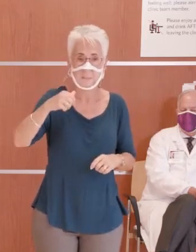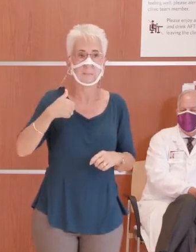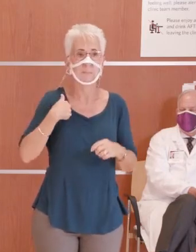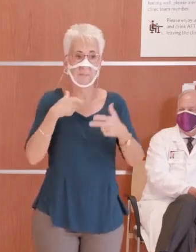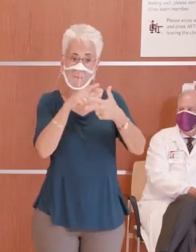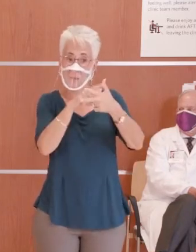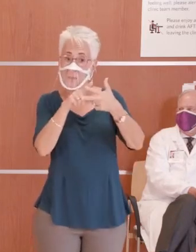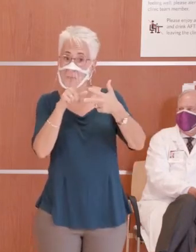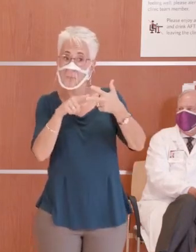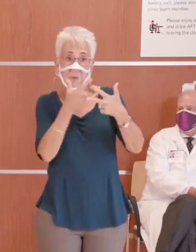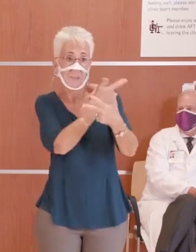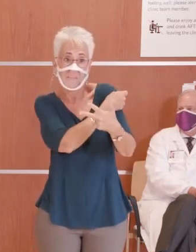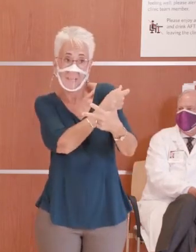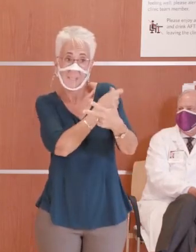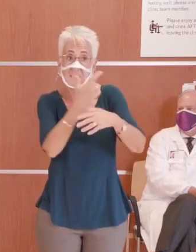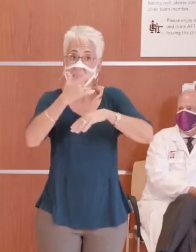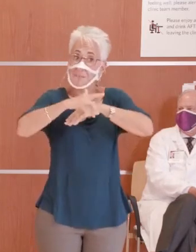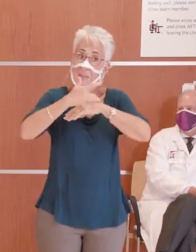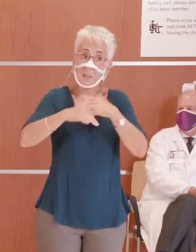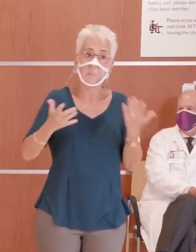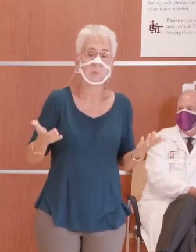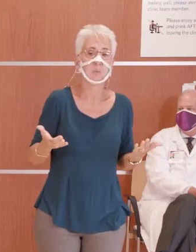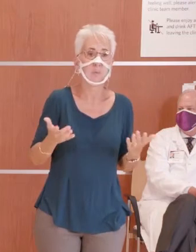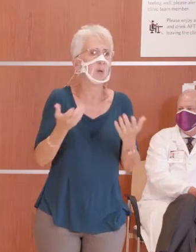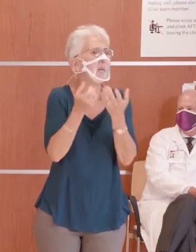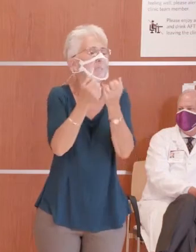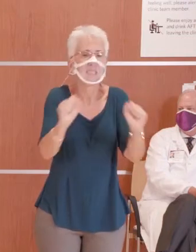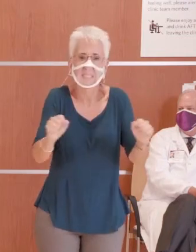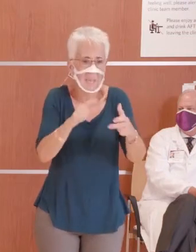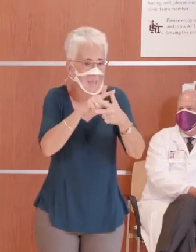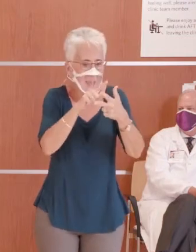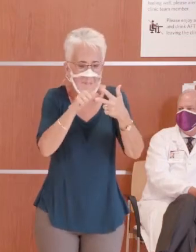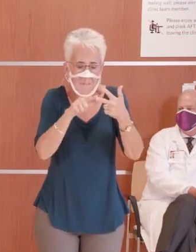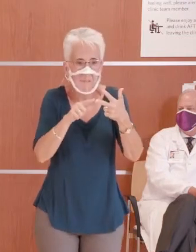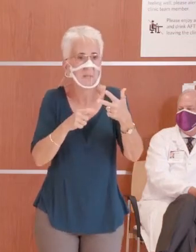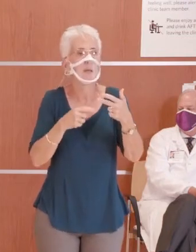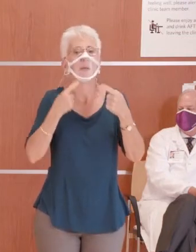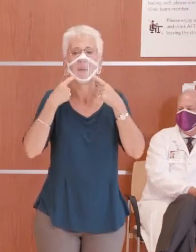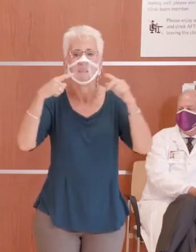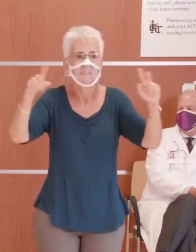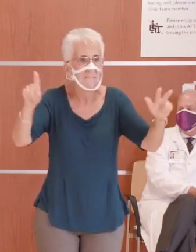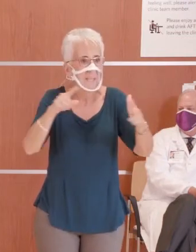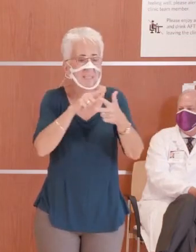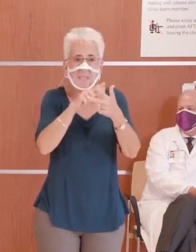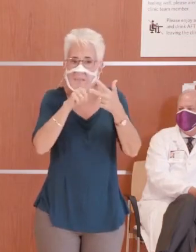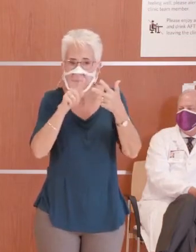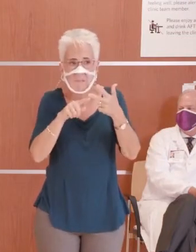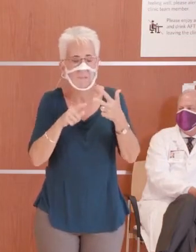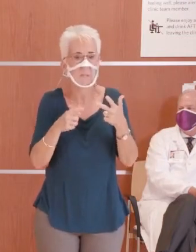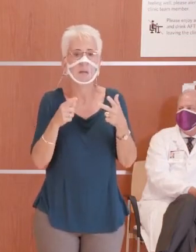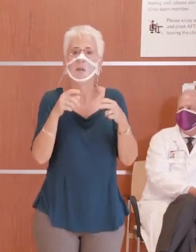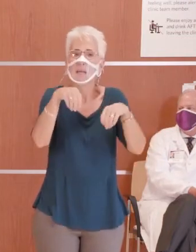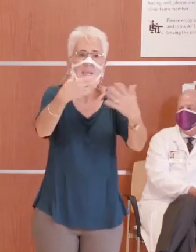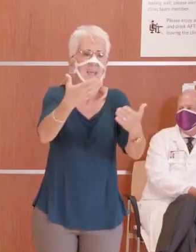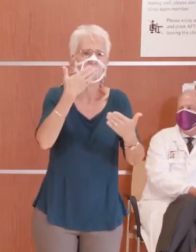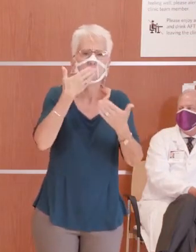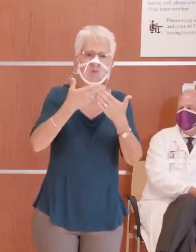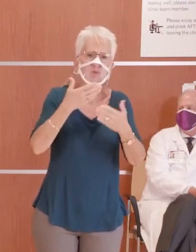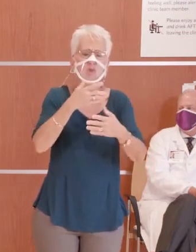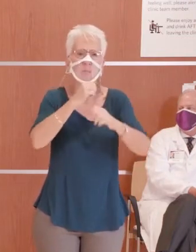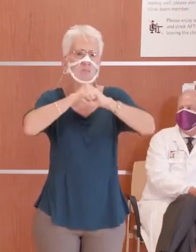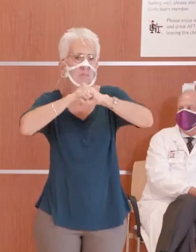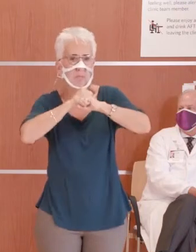3 vaccines that are available, that are safe, and that are effective, and that give you the best protection